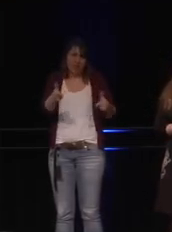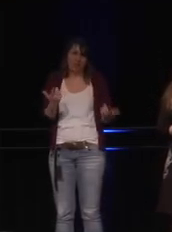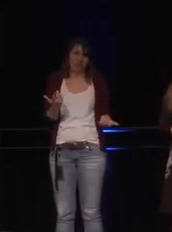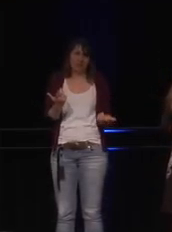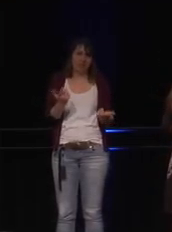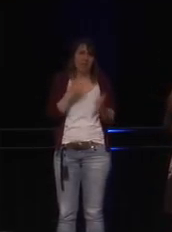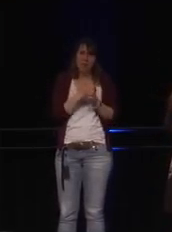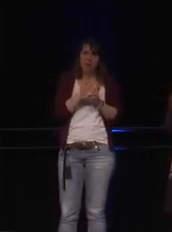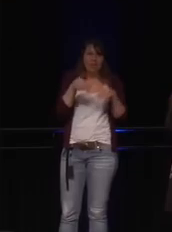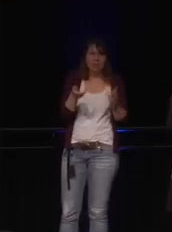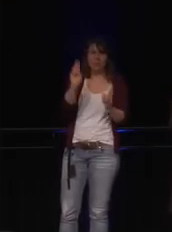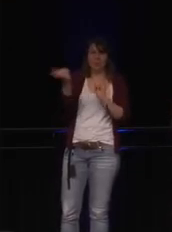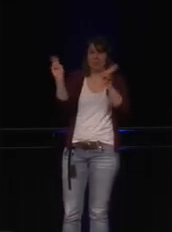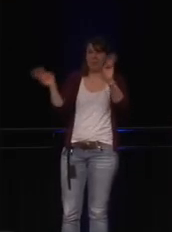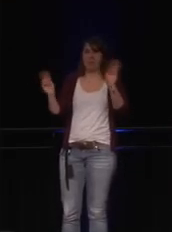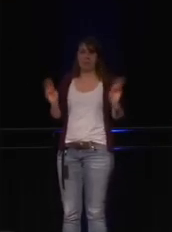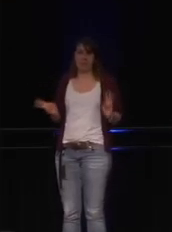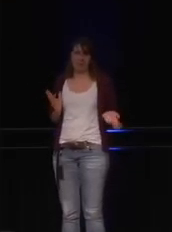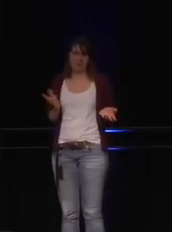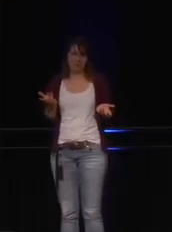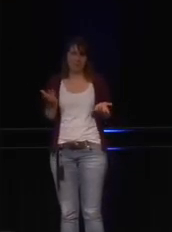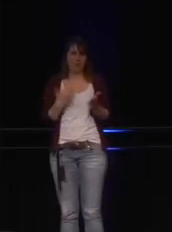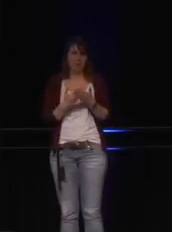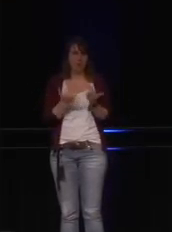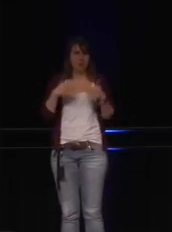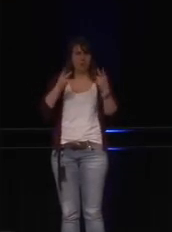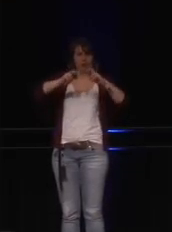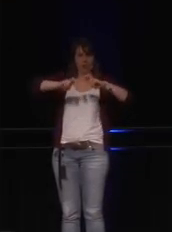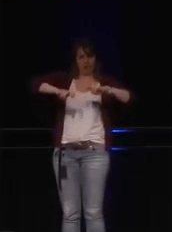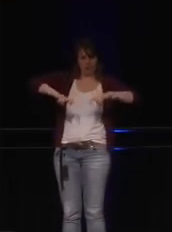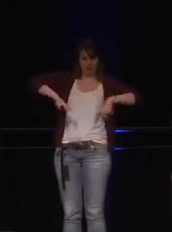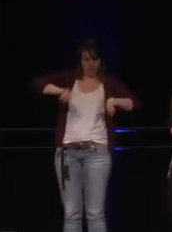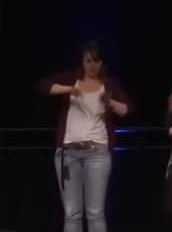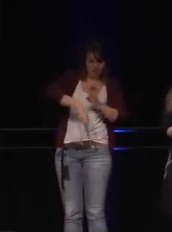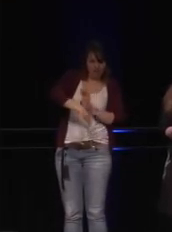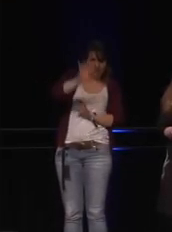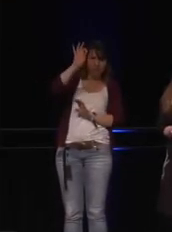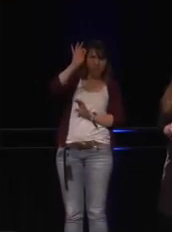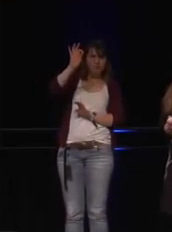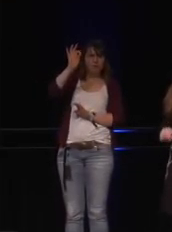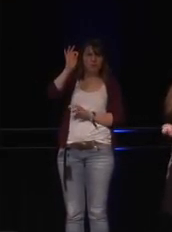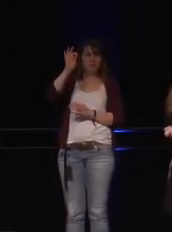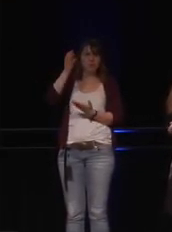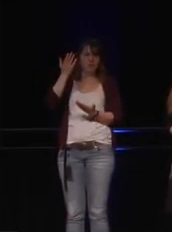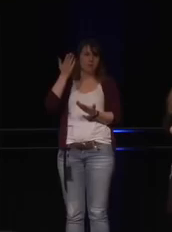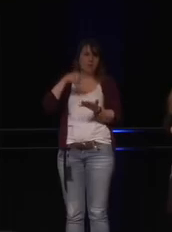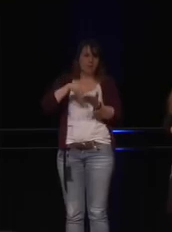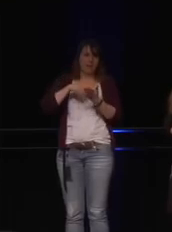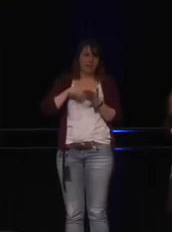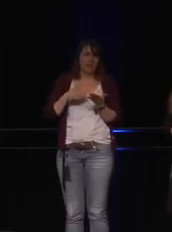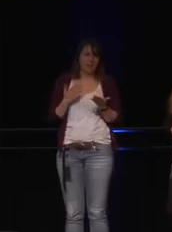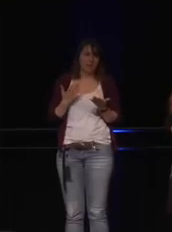And, actually, there is a study saying that every unsecured, no, every